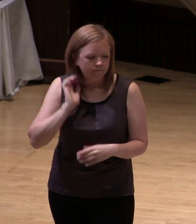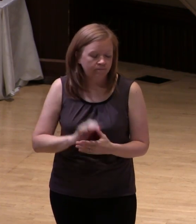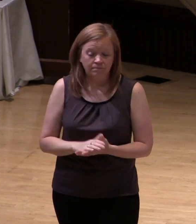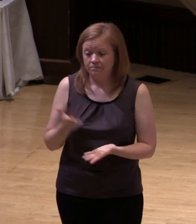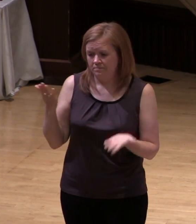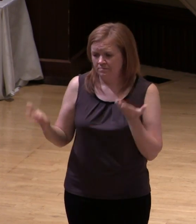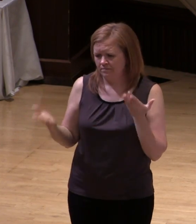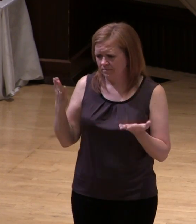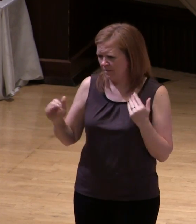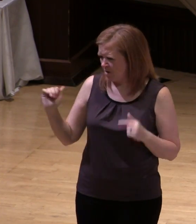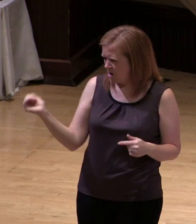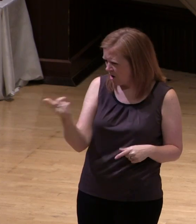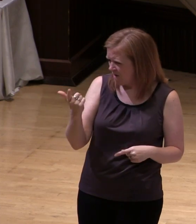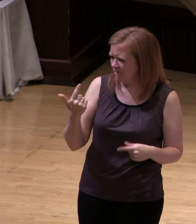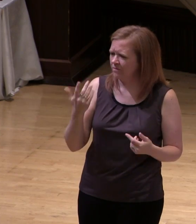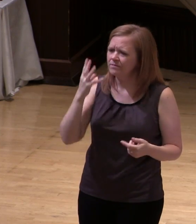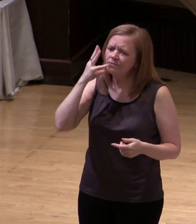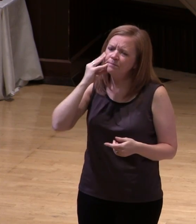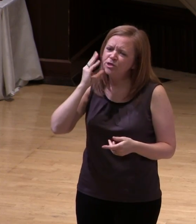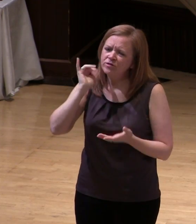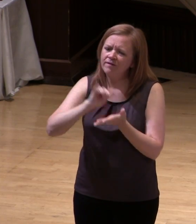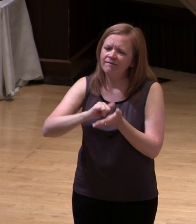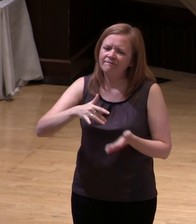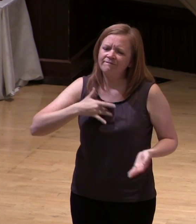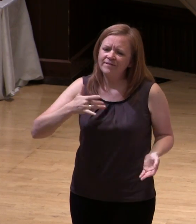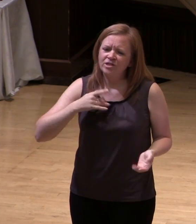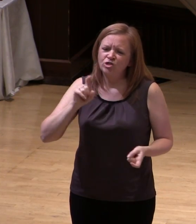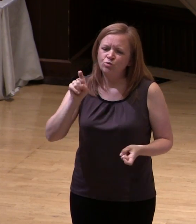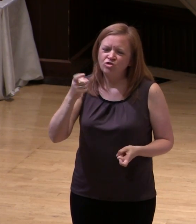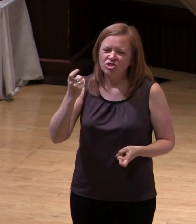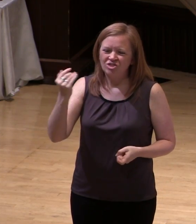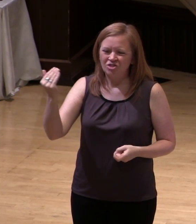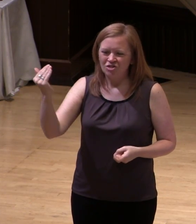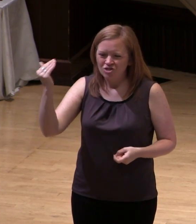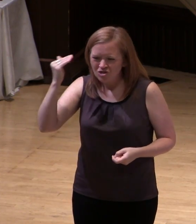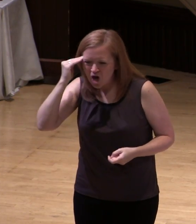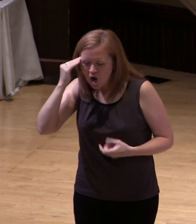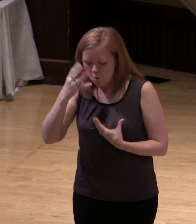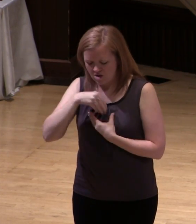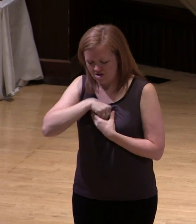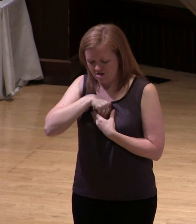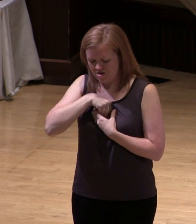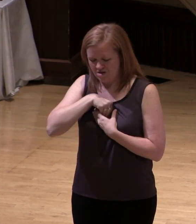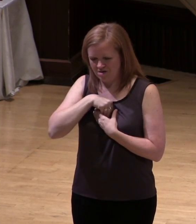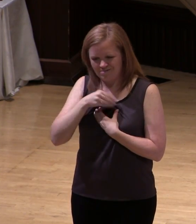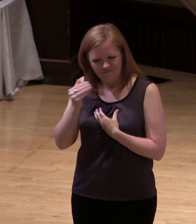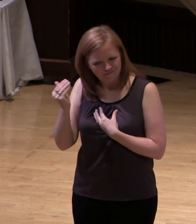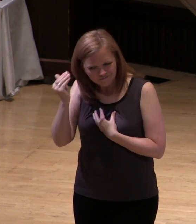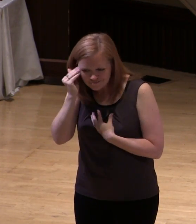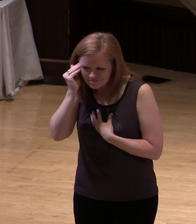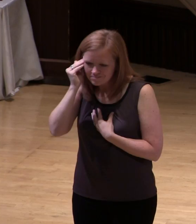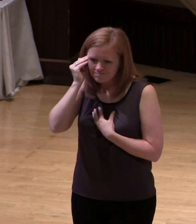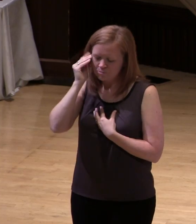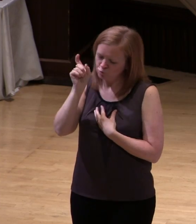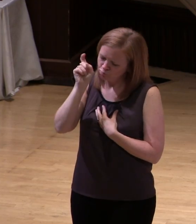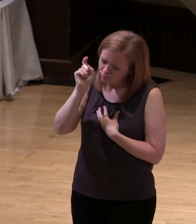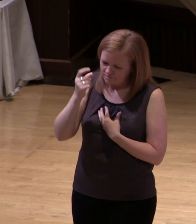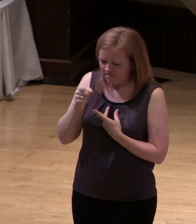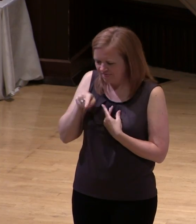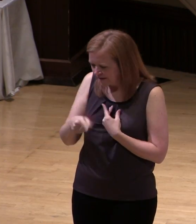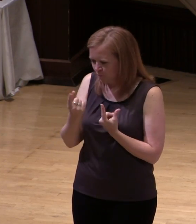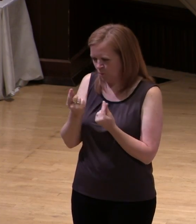Perhaps all of you have had that feeling sometime, when you just know within you that this is the way it's supposed to